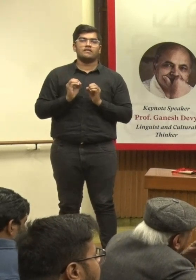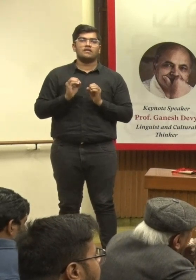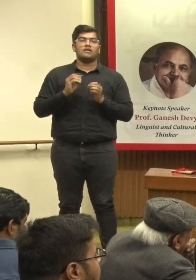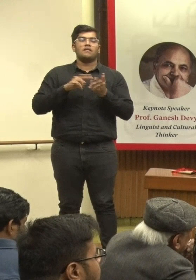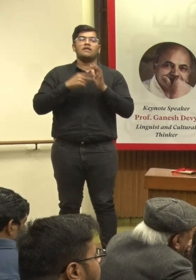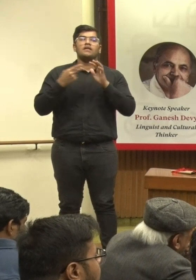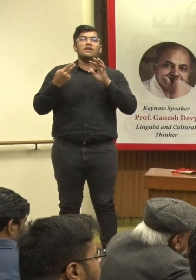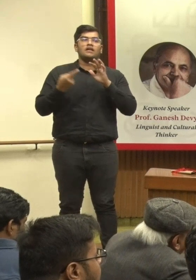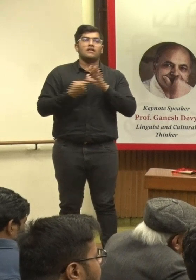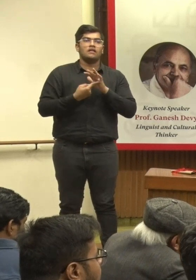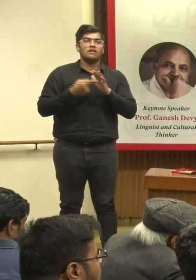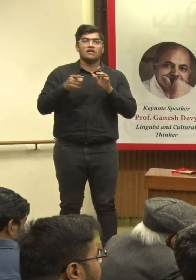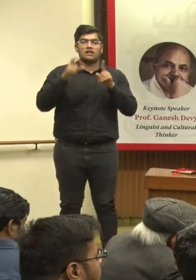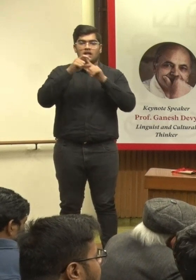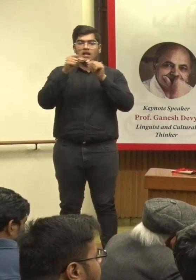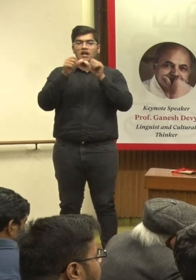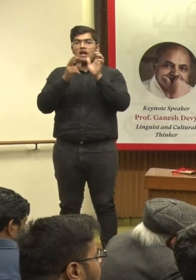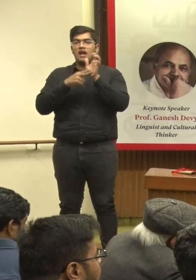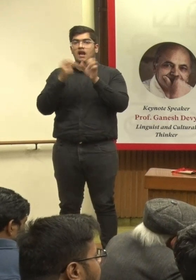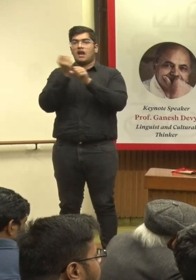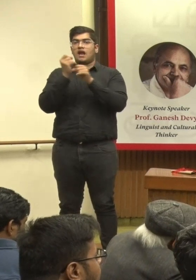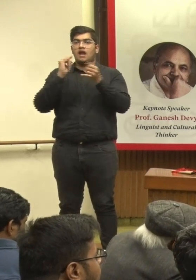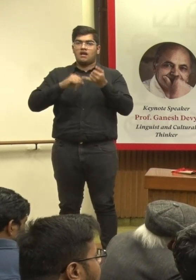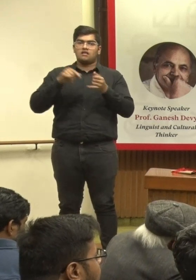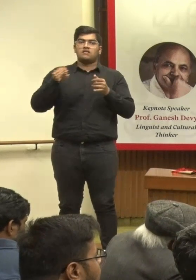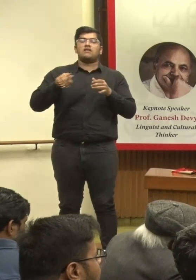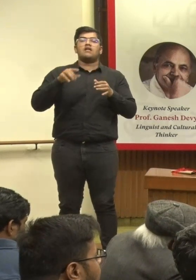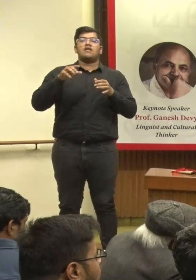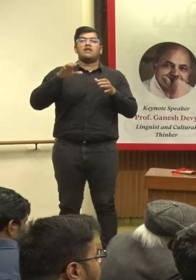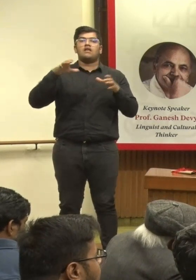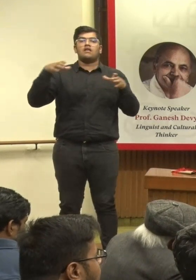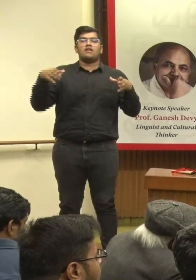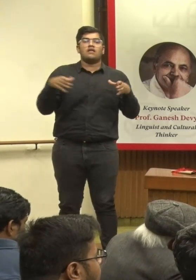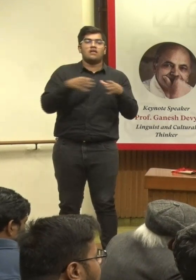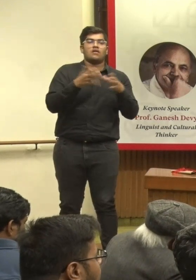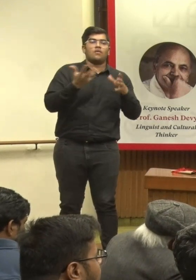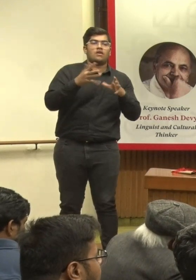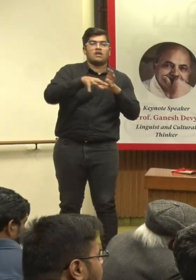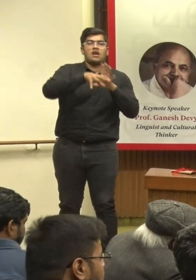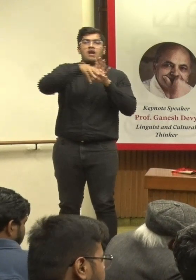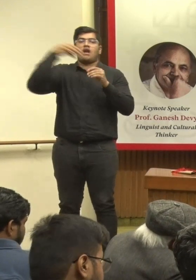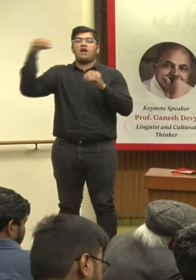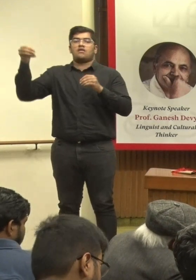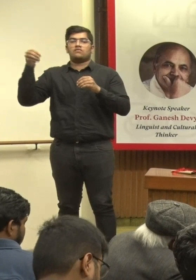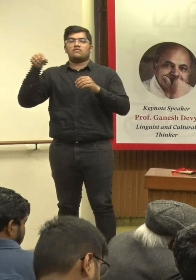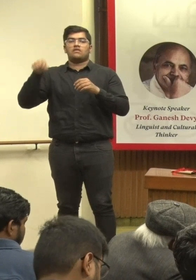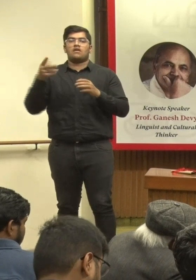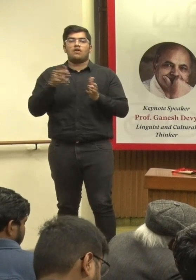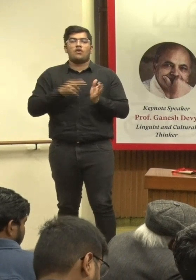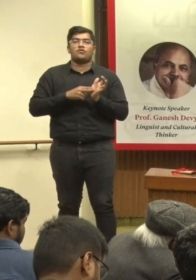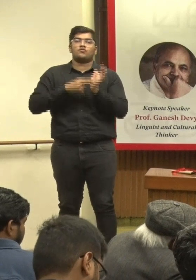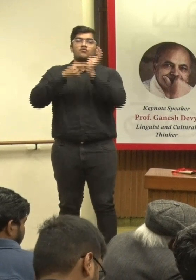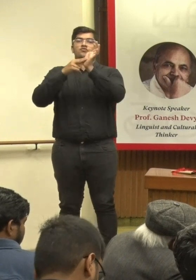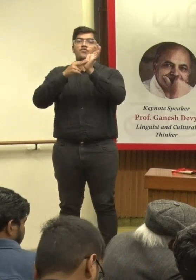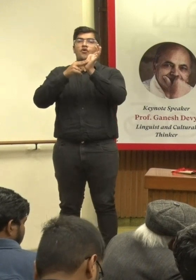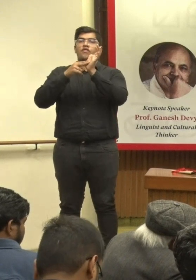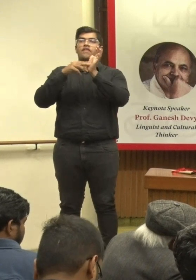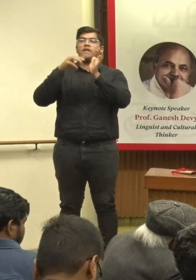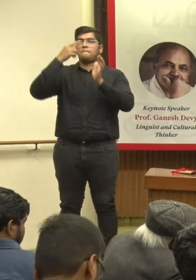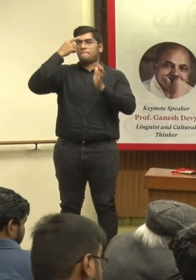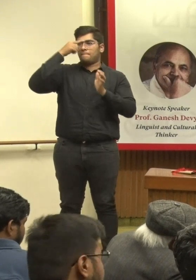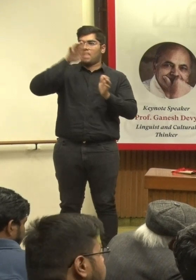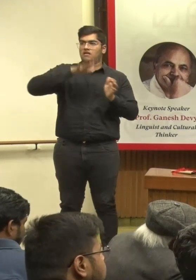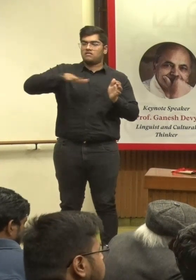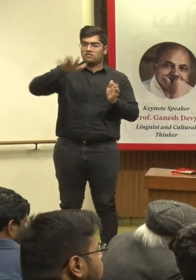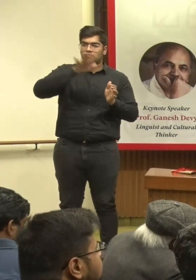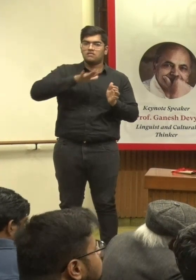Therefore, Dangs remained outside it is North Maharashtra, South Gujarat,